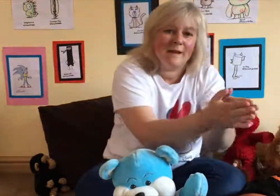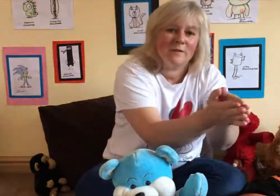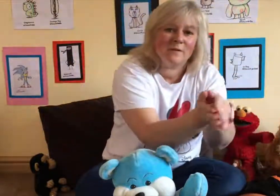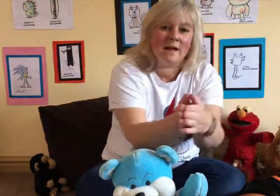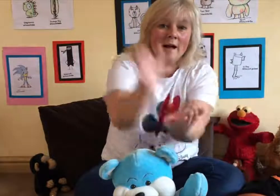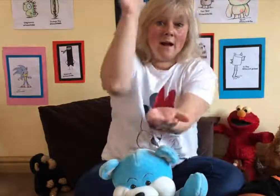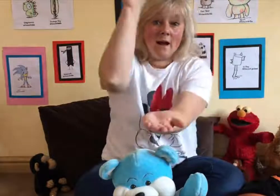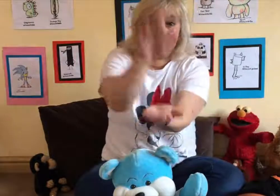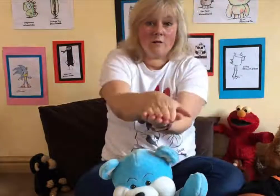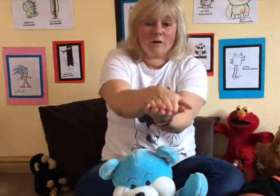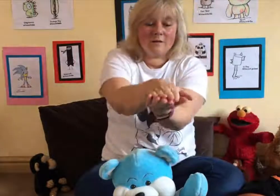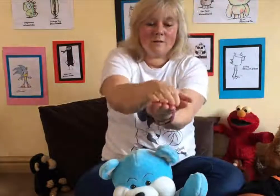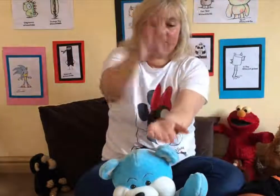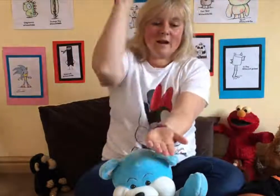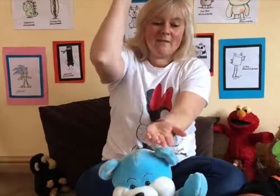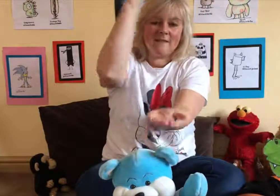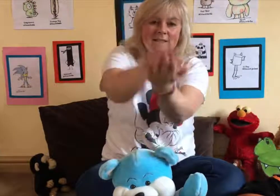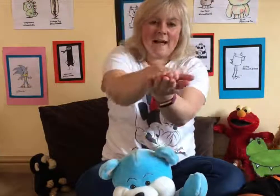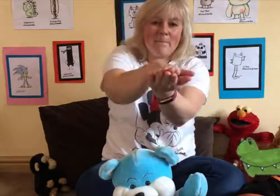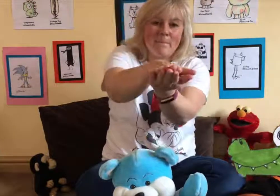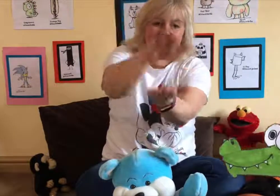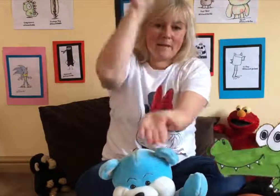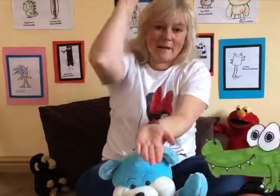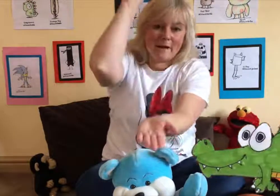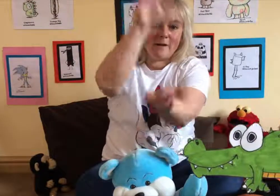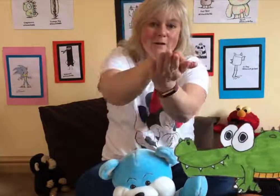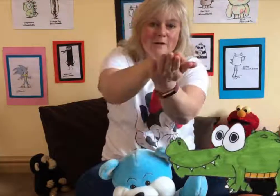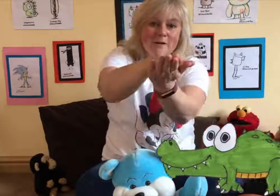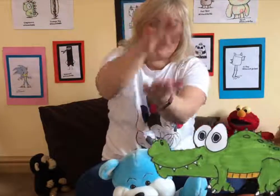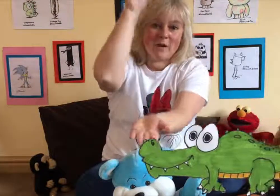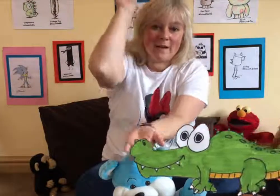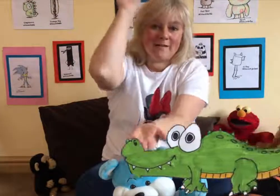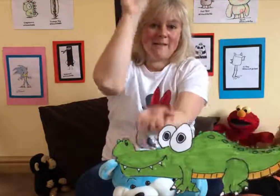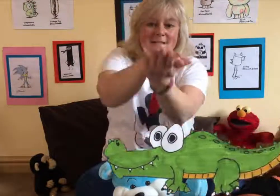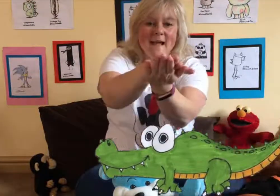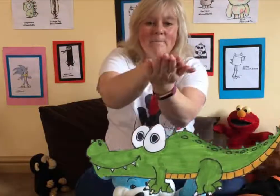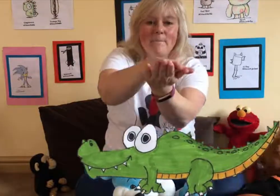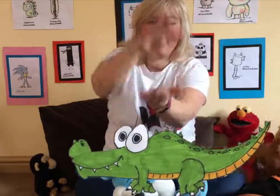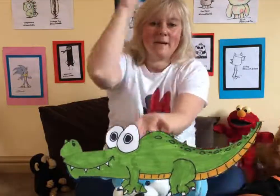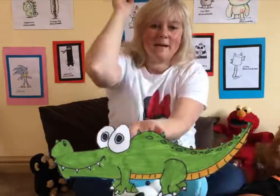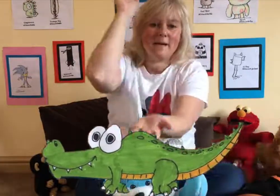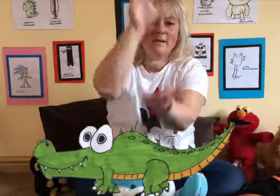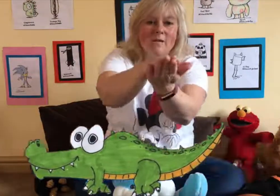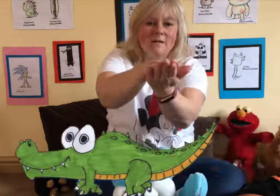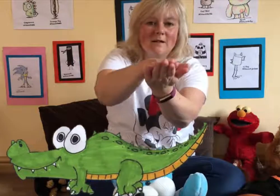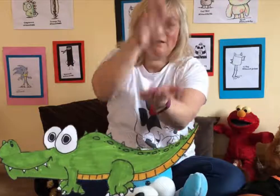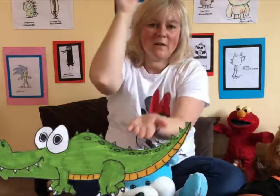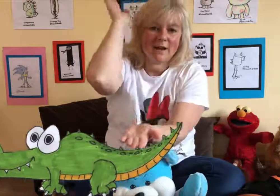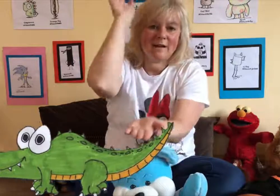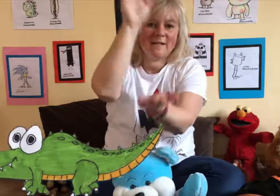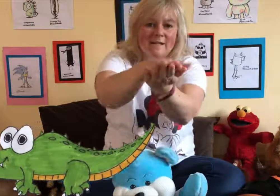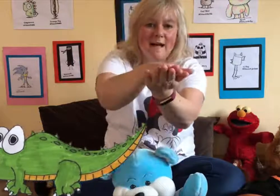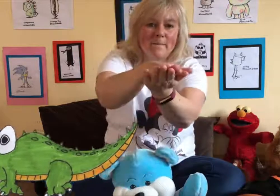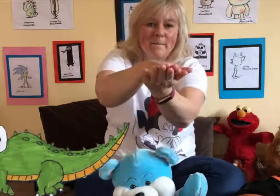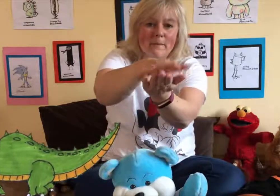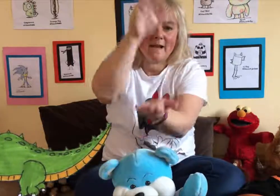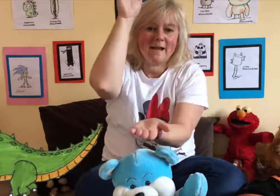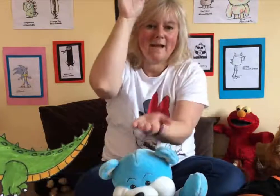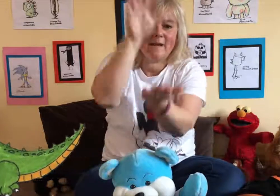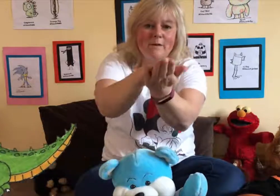else. A crocodile's very snappy, a crocodile's very snappy, a crocodile's very snappy, it couldn't